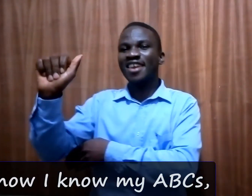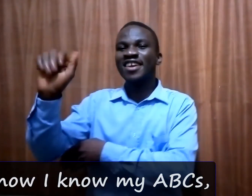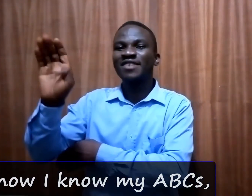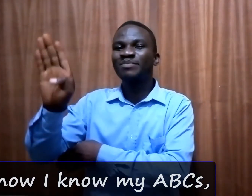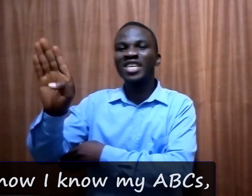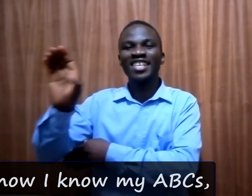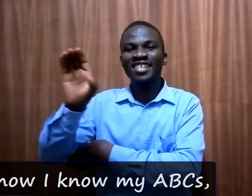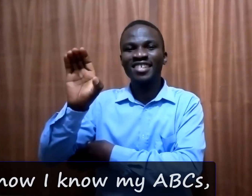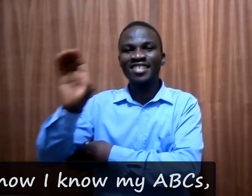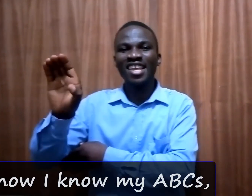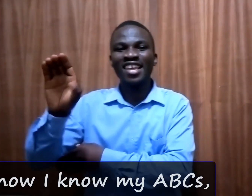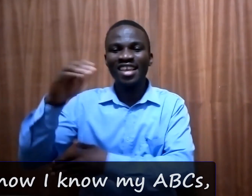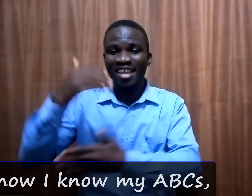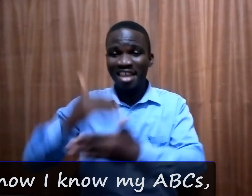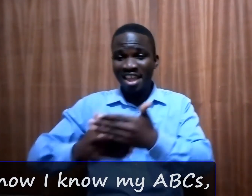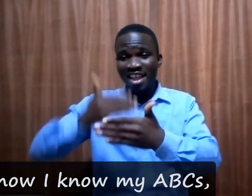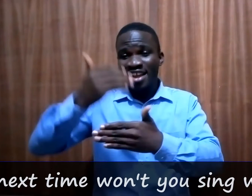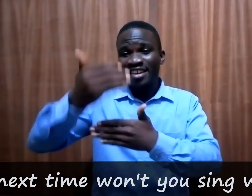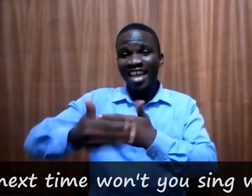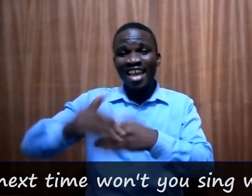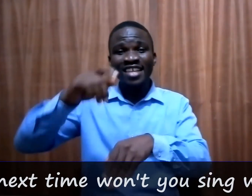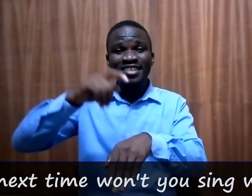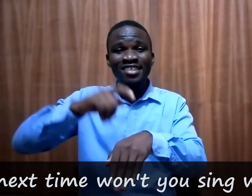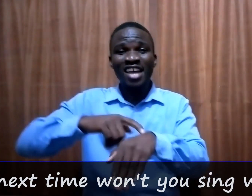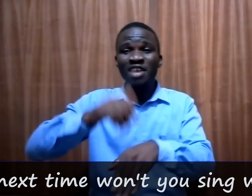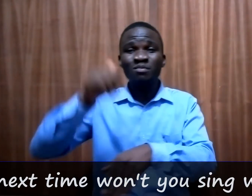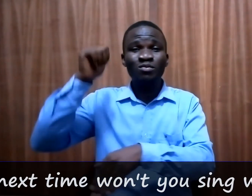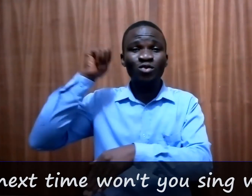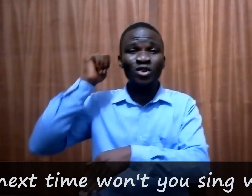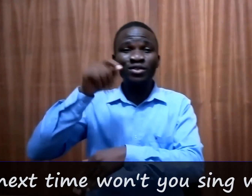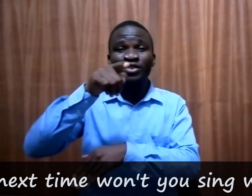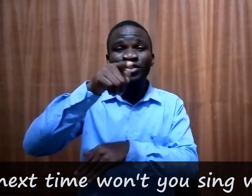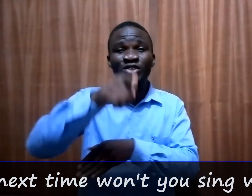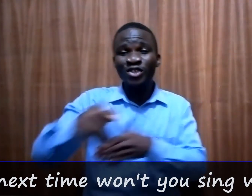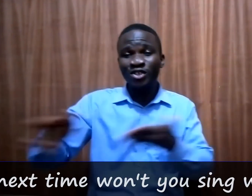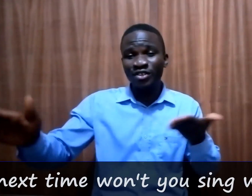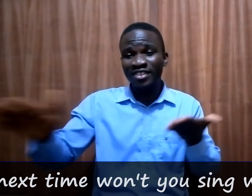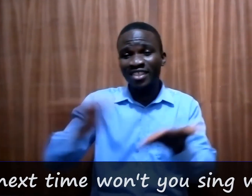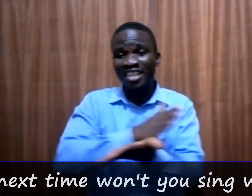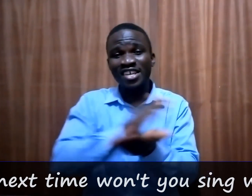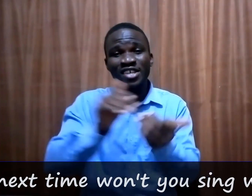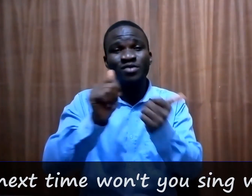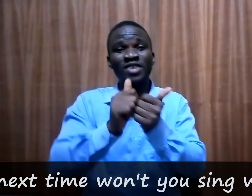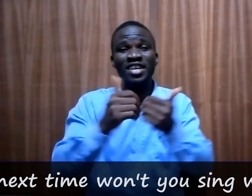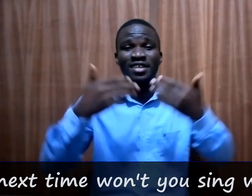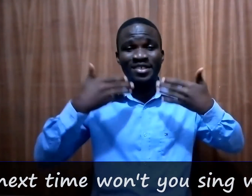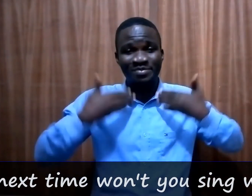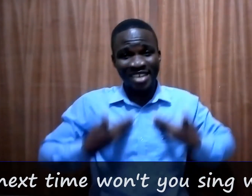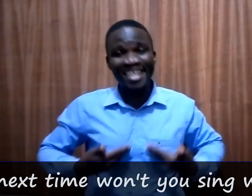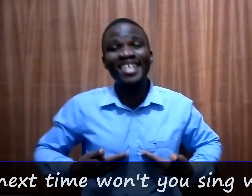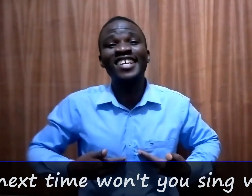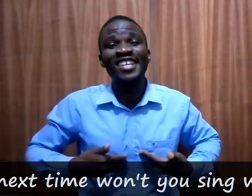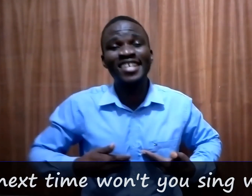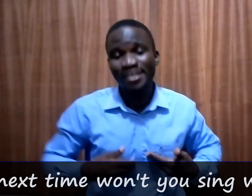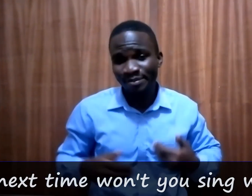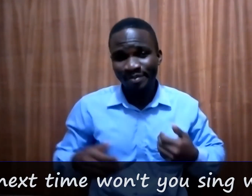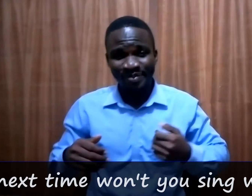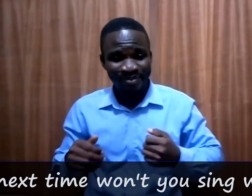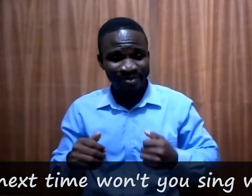my ABCs. Next time, won't you sing with me?